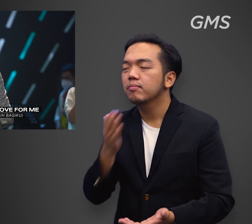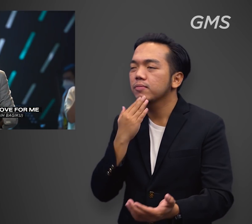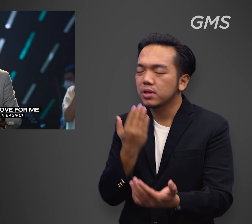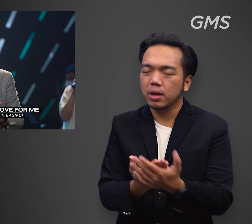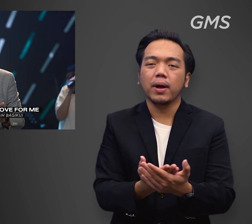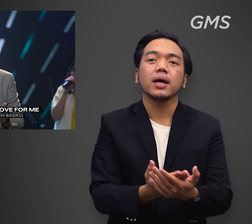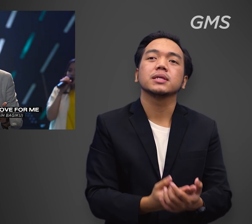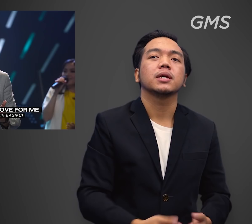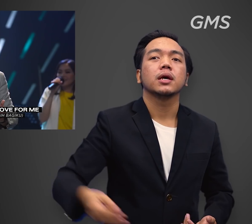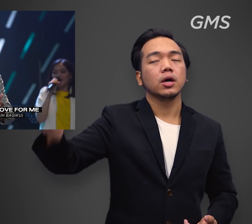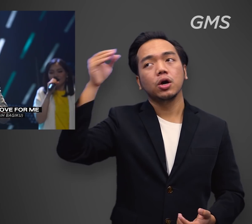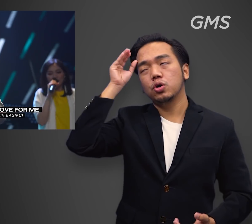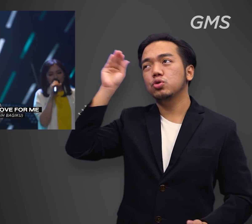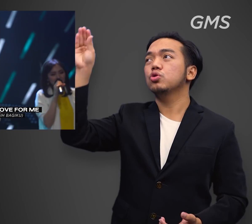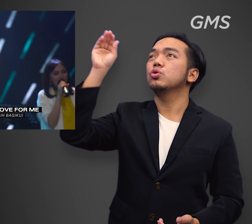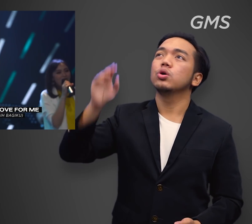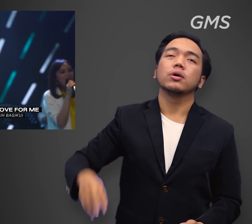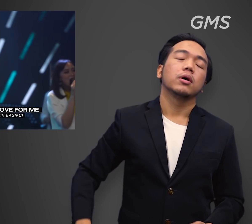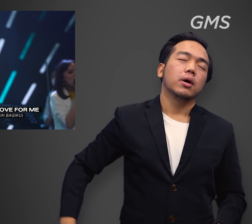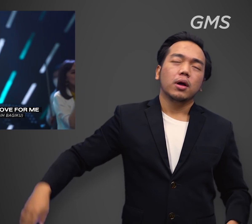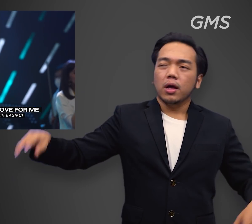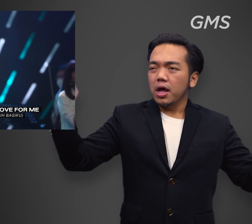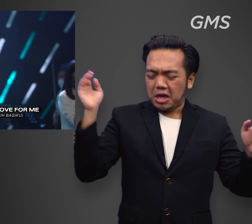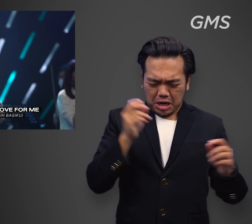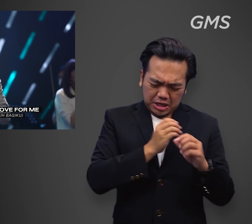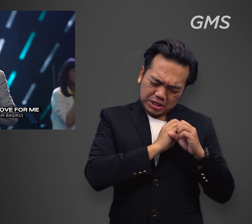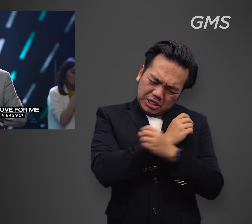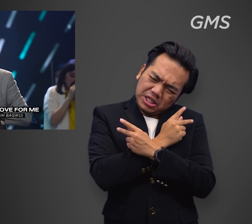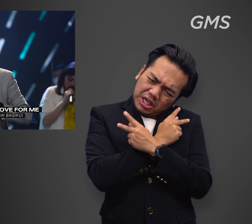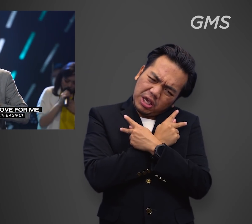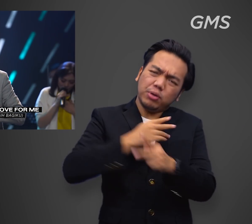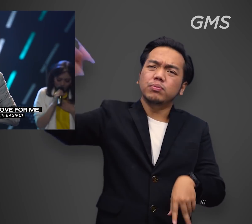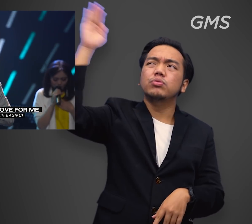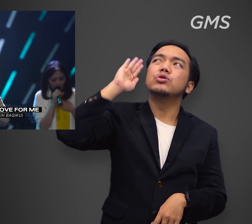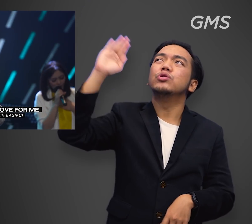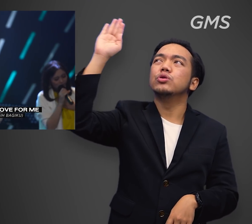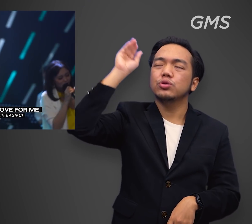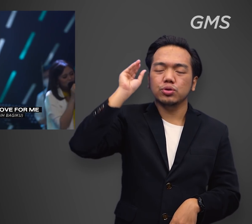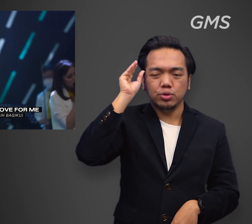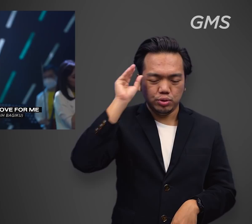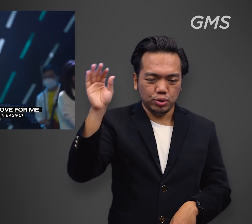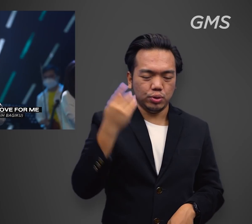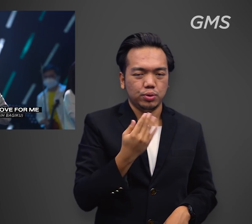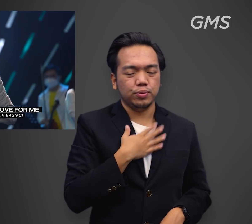Thanks for your stubborn love for me.